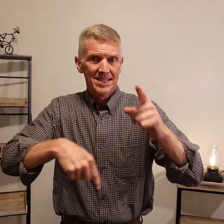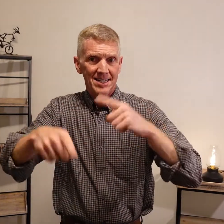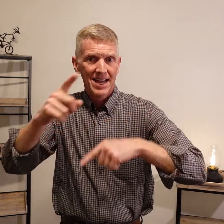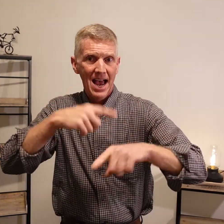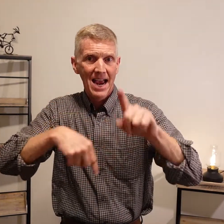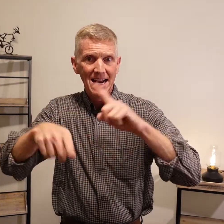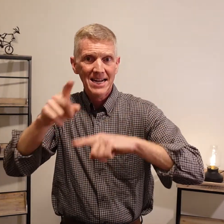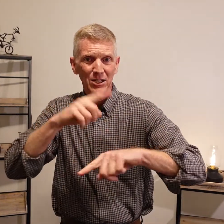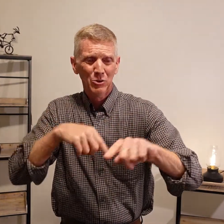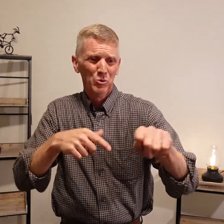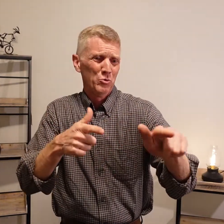Sign